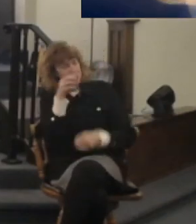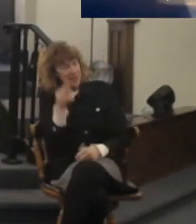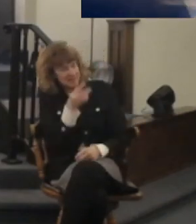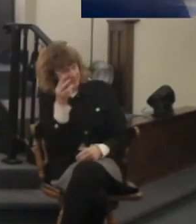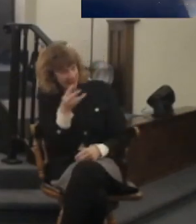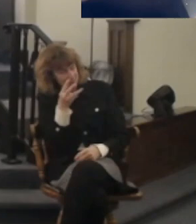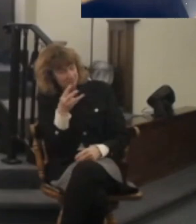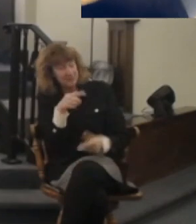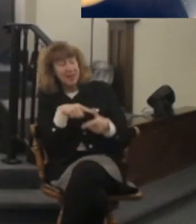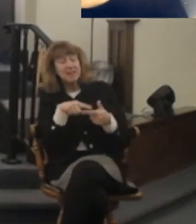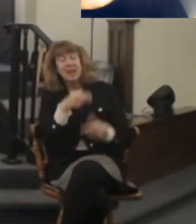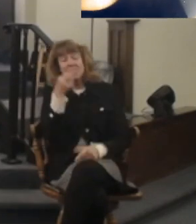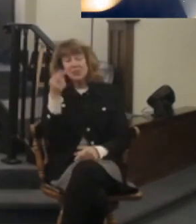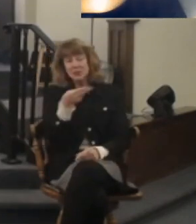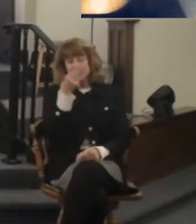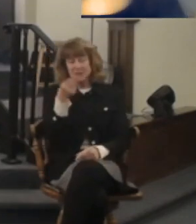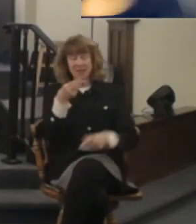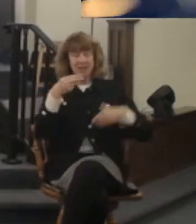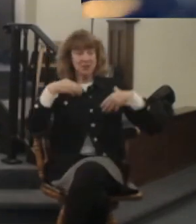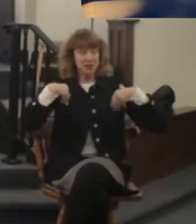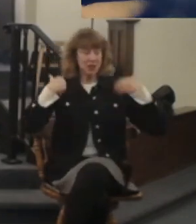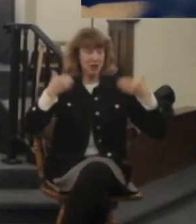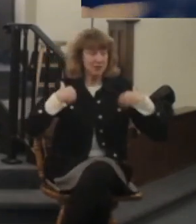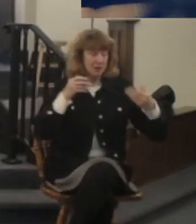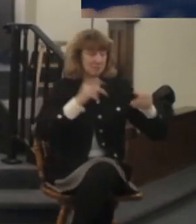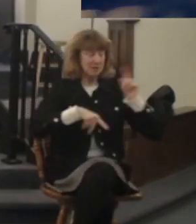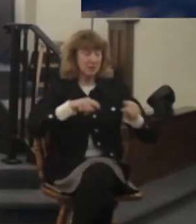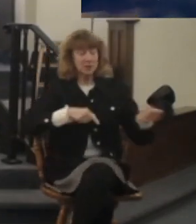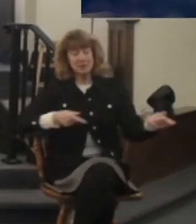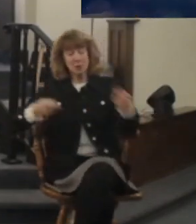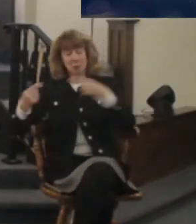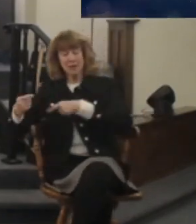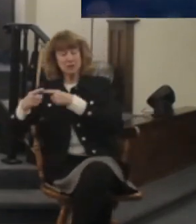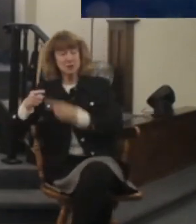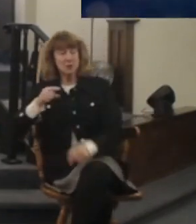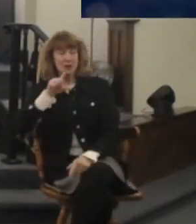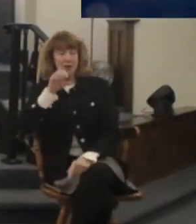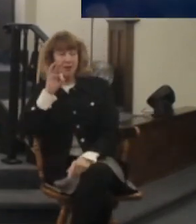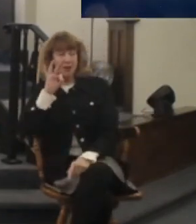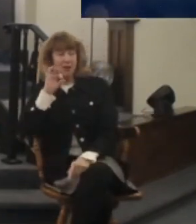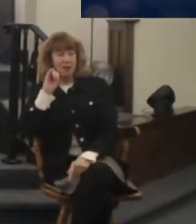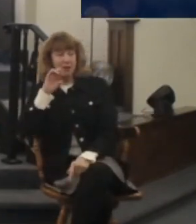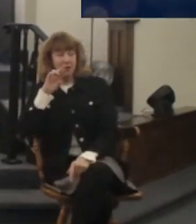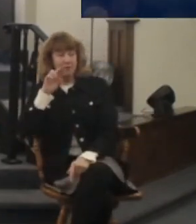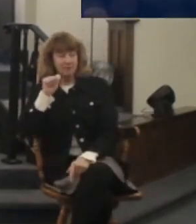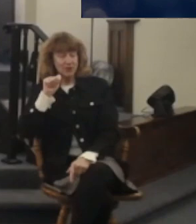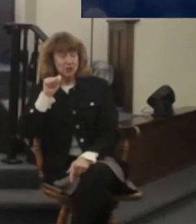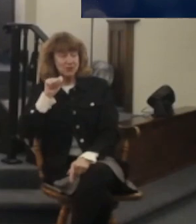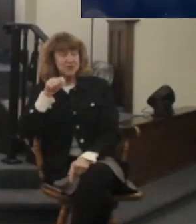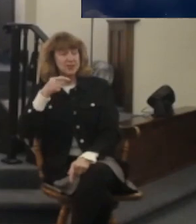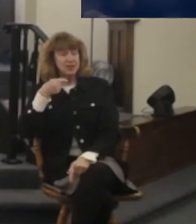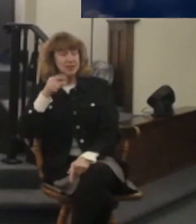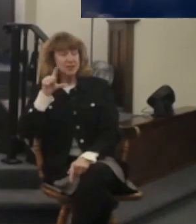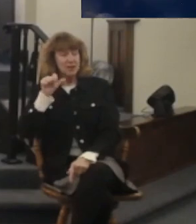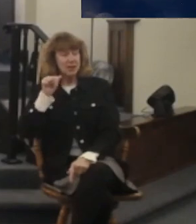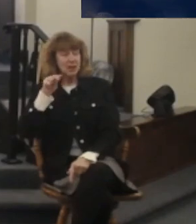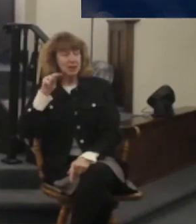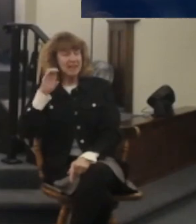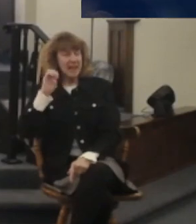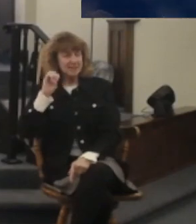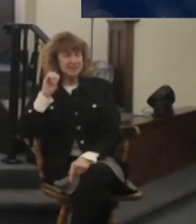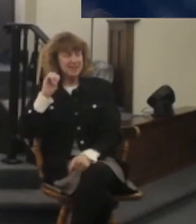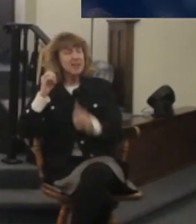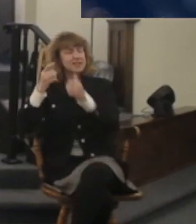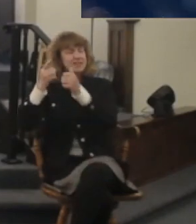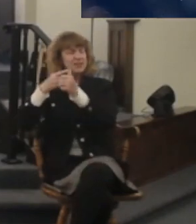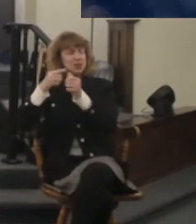this Thursday, our youth are going to First Glance. They need to be here at 6 o'clock. Does First Glance start at